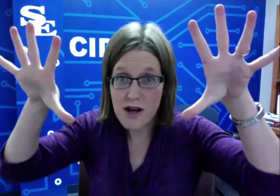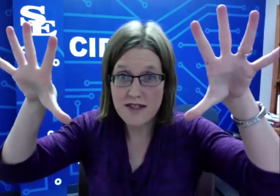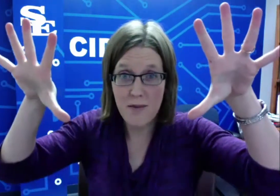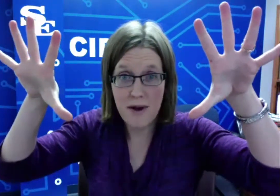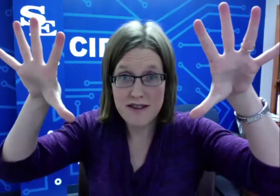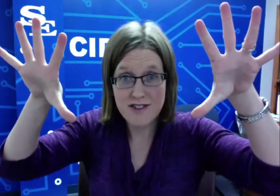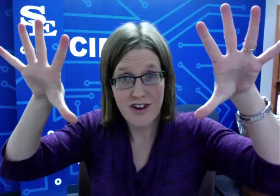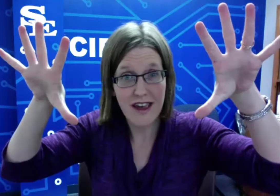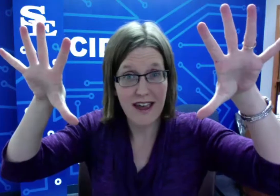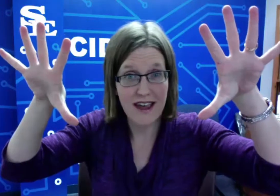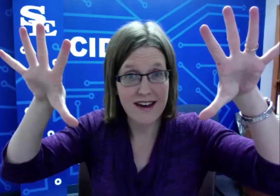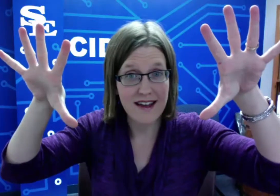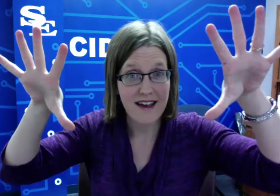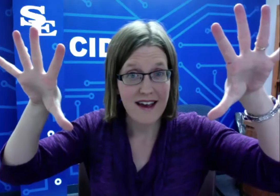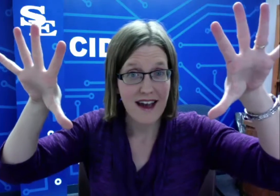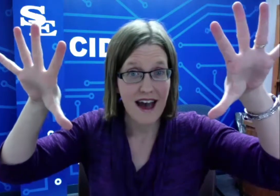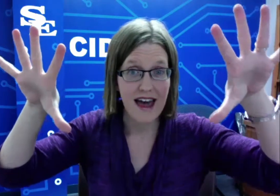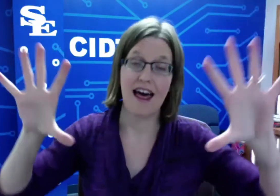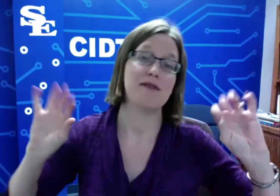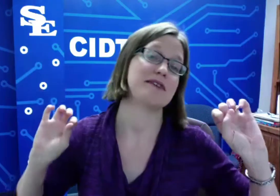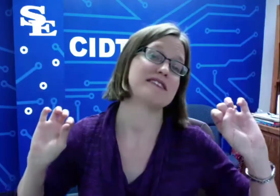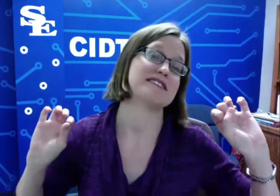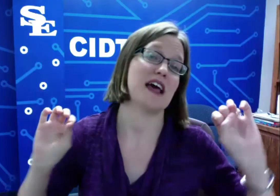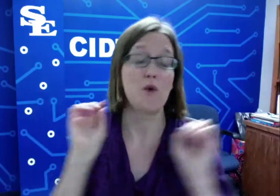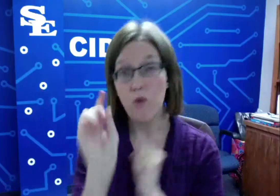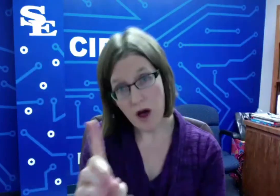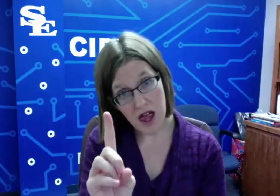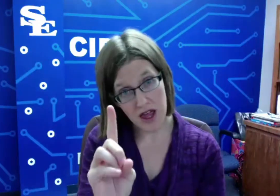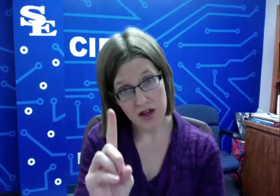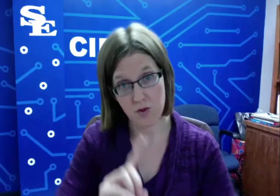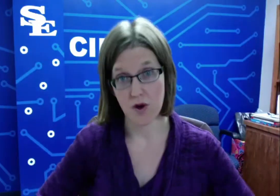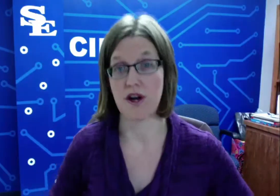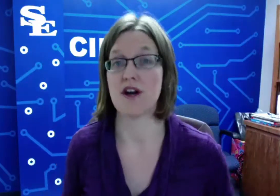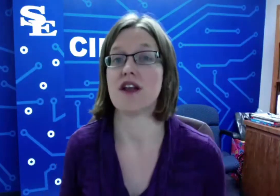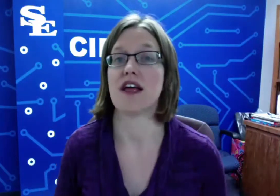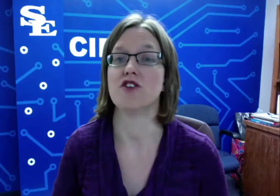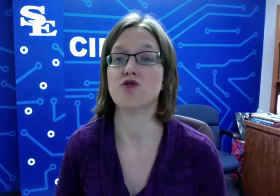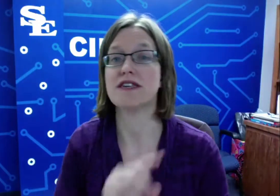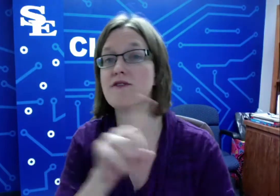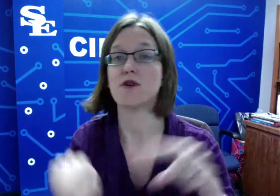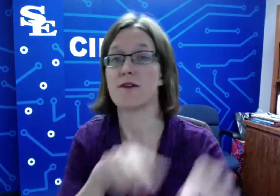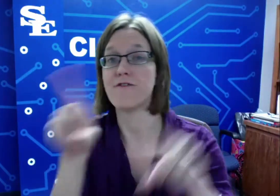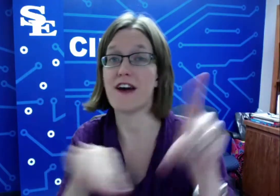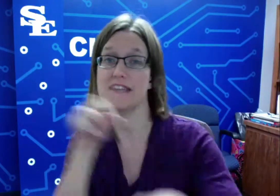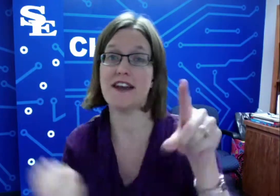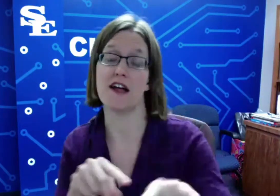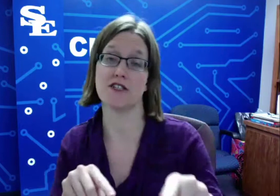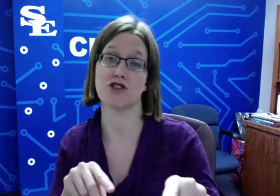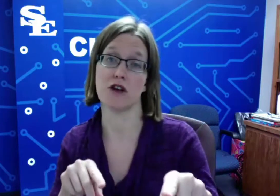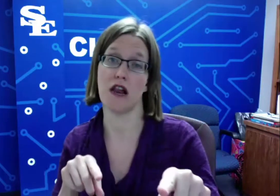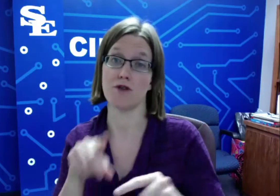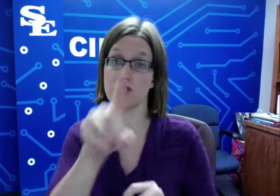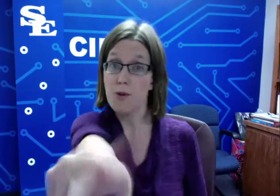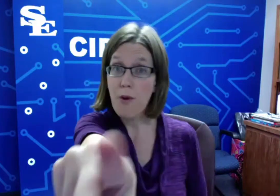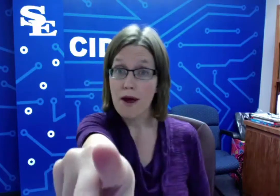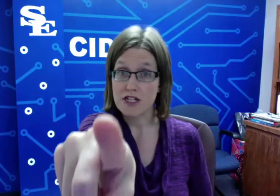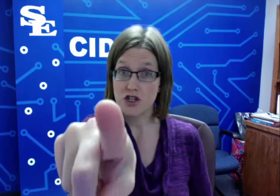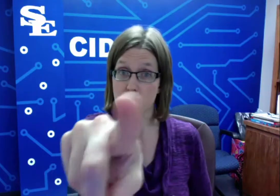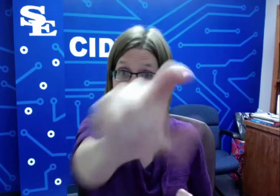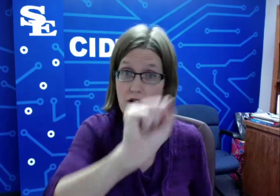words up on the screen, and I'm gonna say one word, and you see if you can find it on the screen. I want you to point to it,